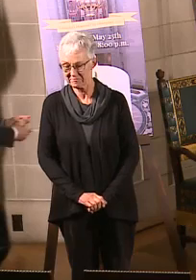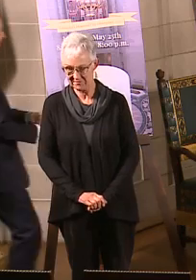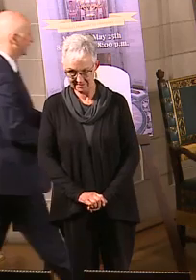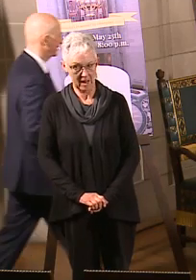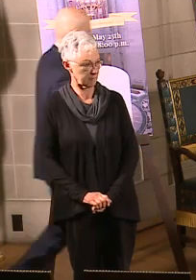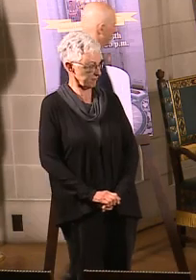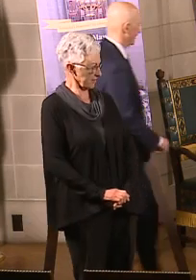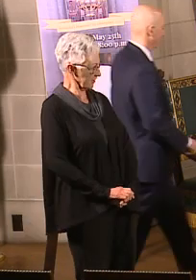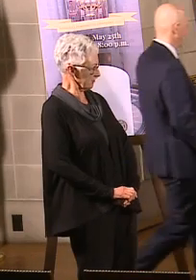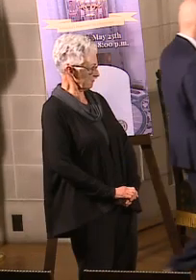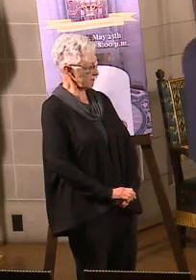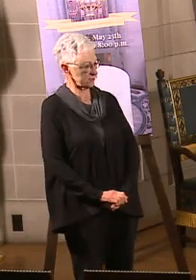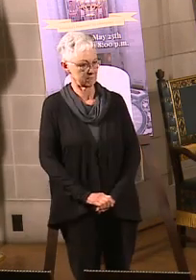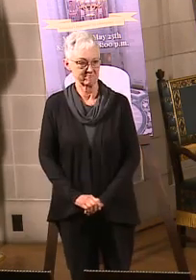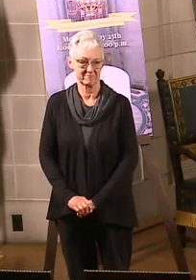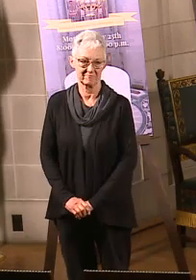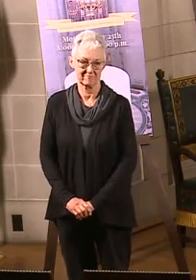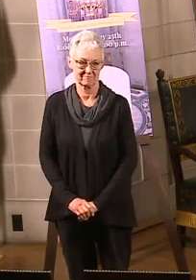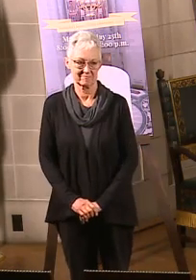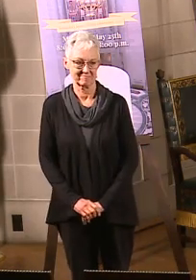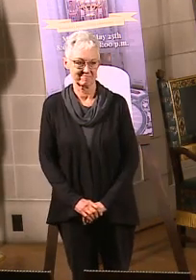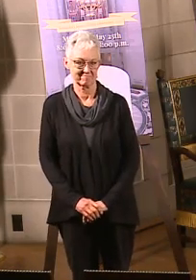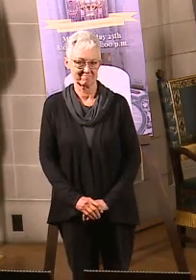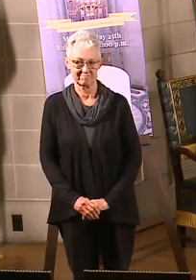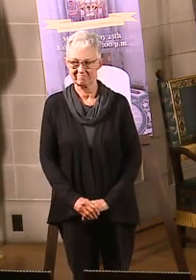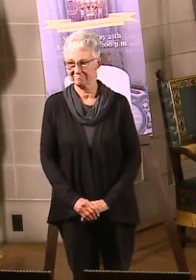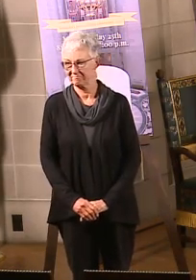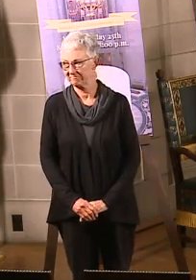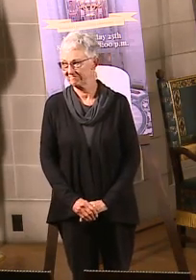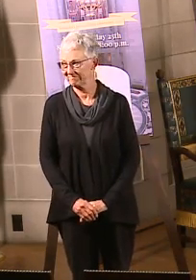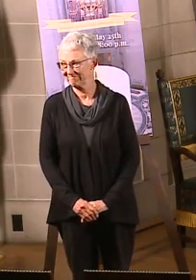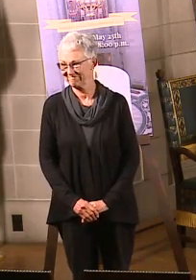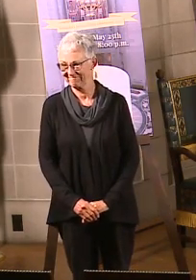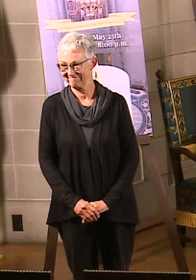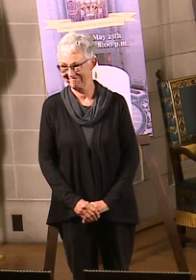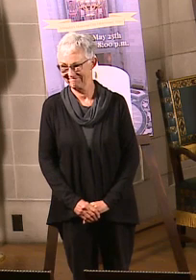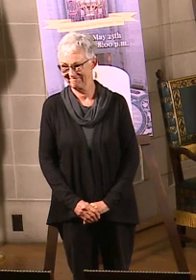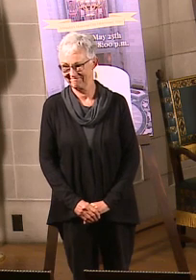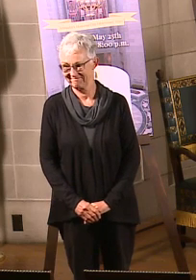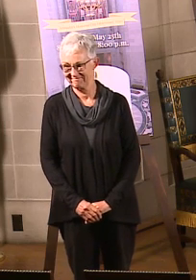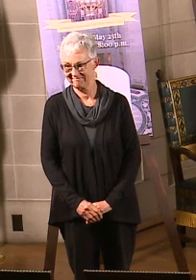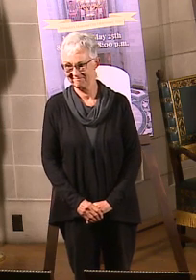Happy Friday. Happy Friday to you also.